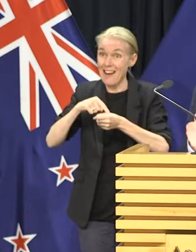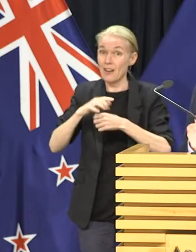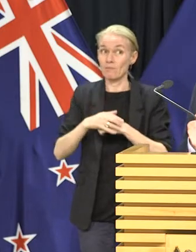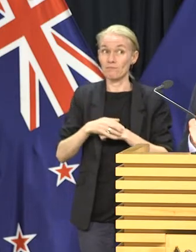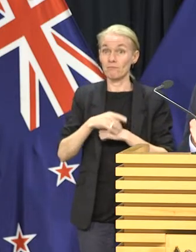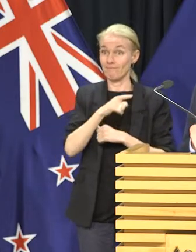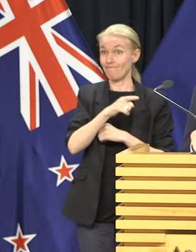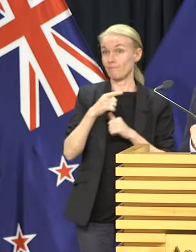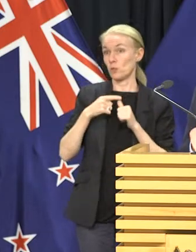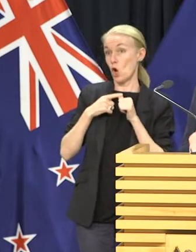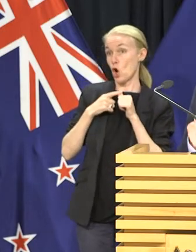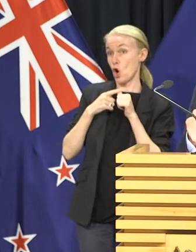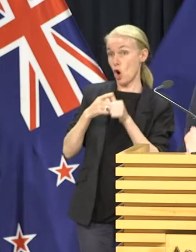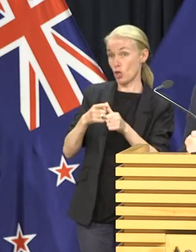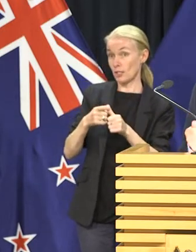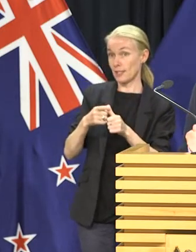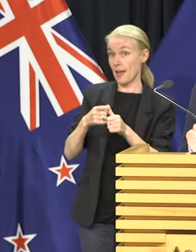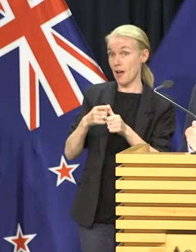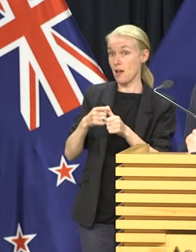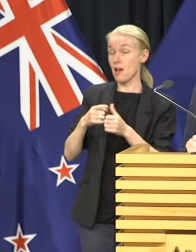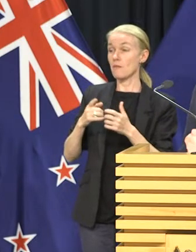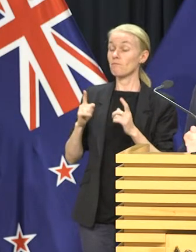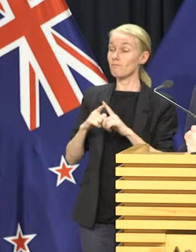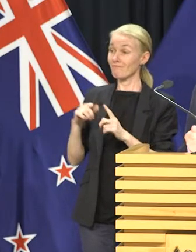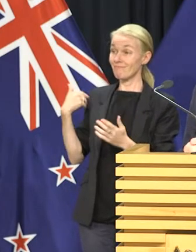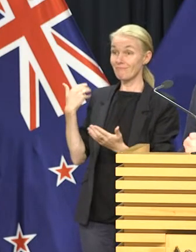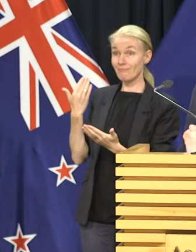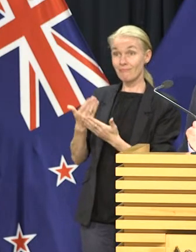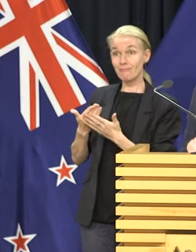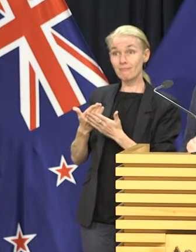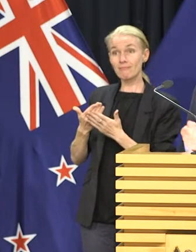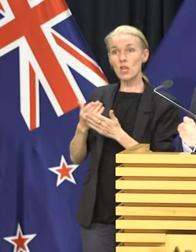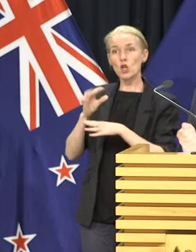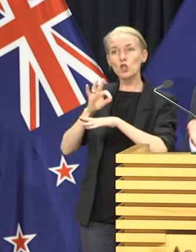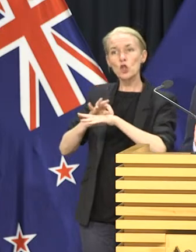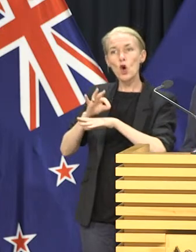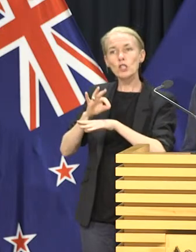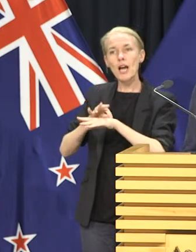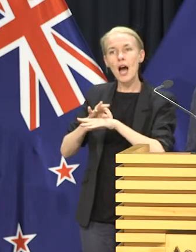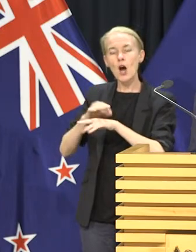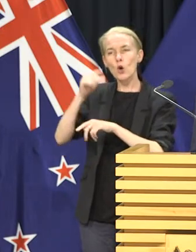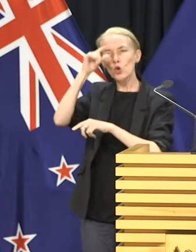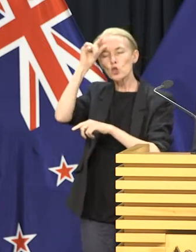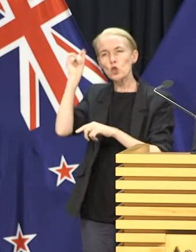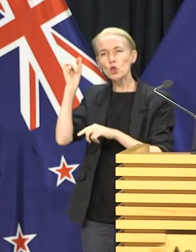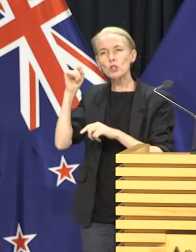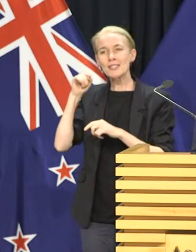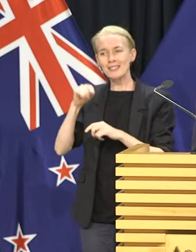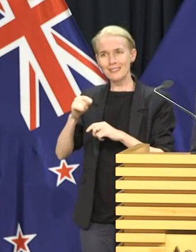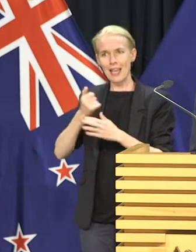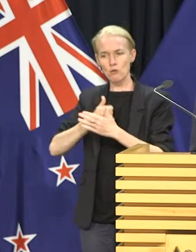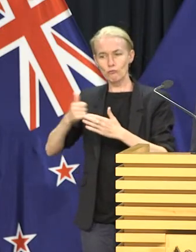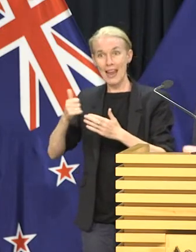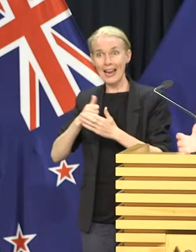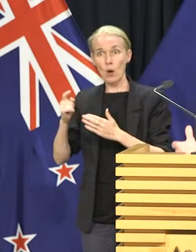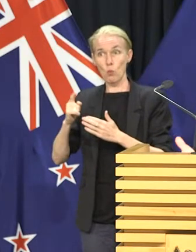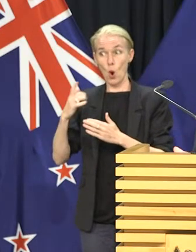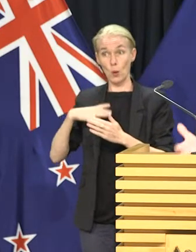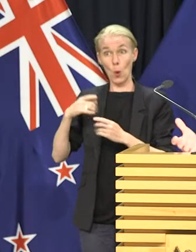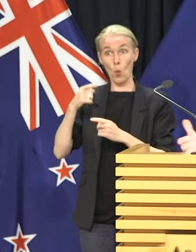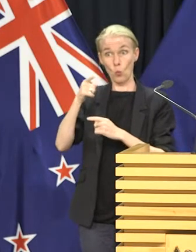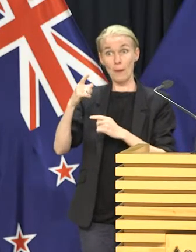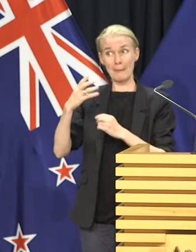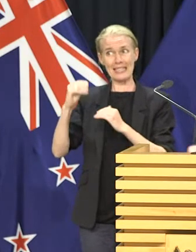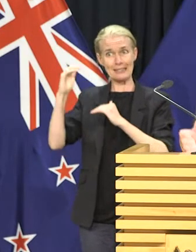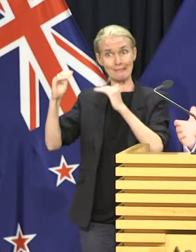there have been for many years lower rates of cervical screening amongst Māori and Pacific women, and there are a number of initiatives in place to